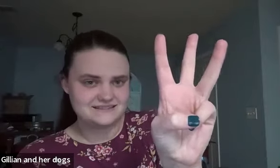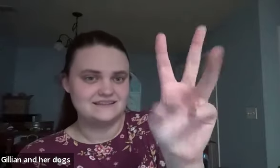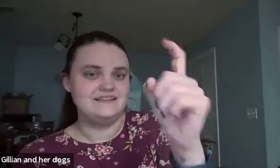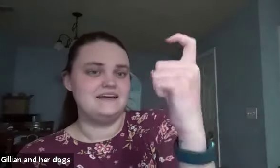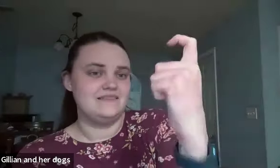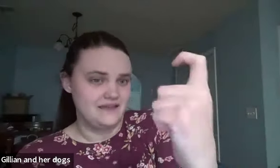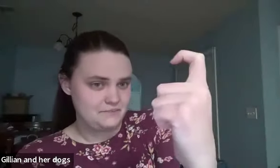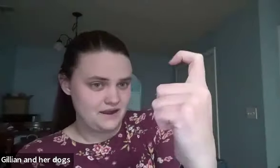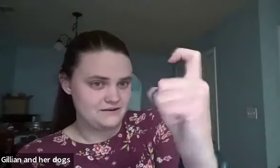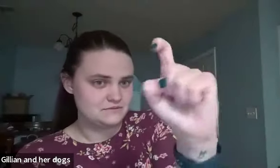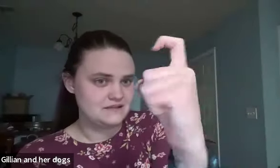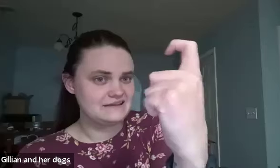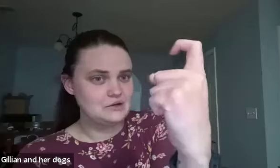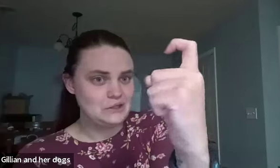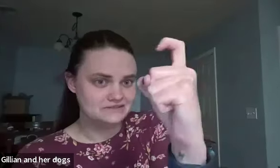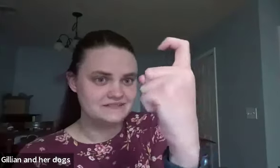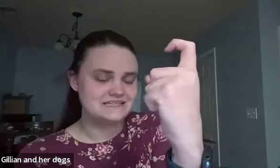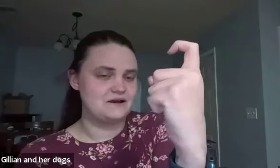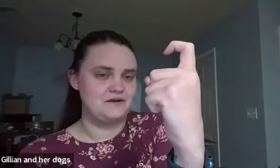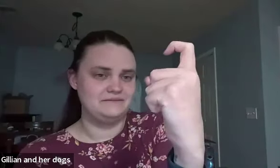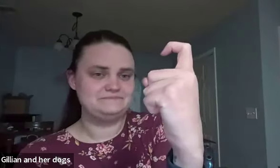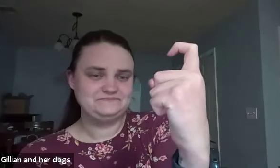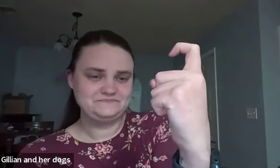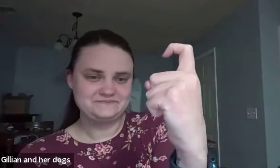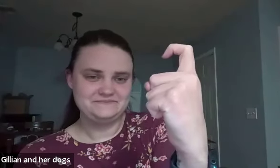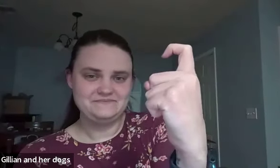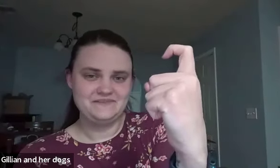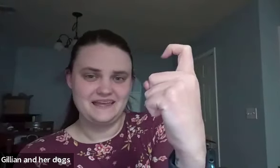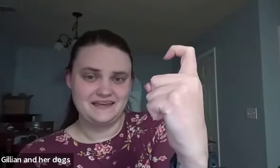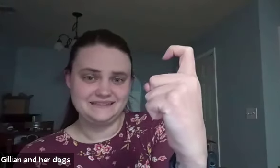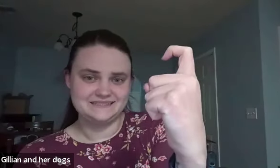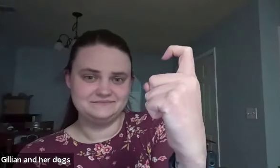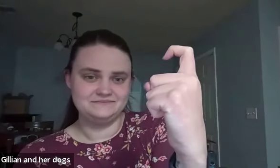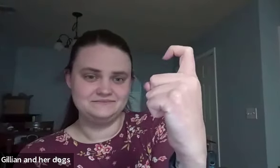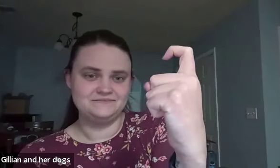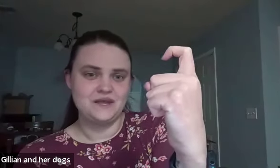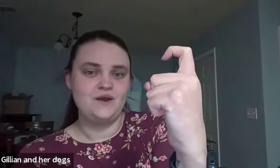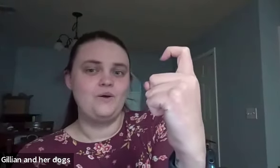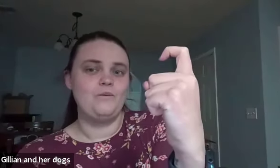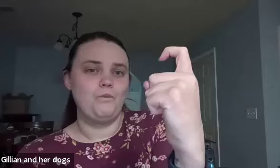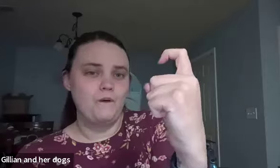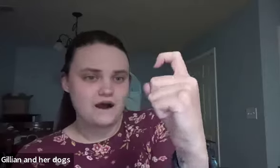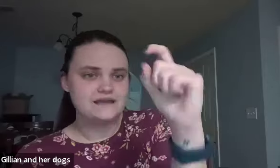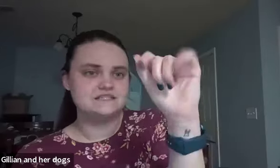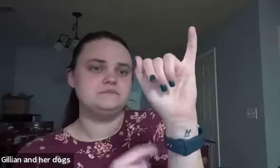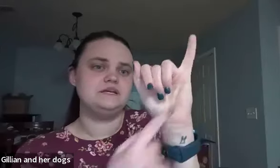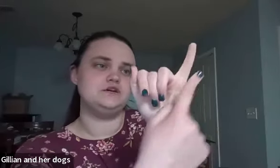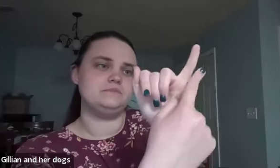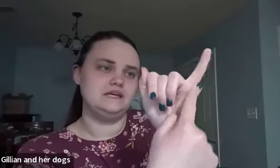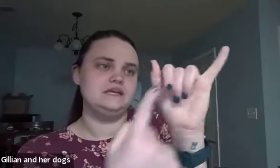X, like a pirate, so make it like a little hook. That's how I call it. X. Y is going to be your pinky